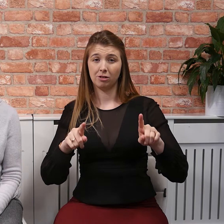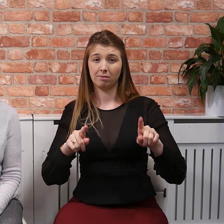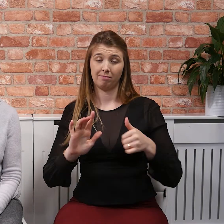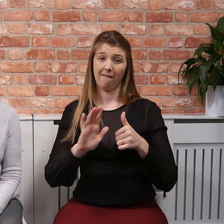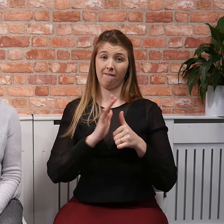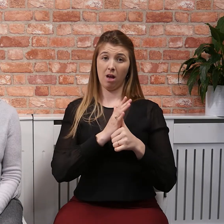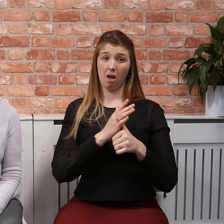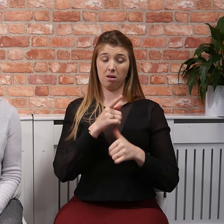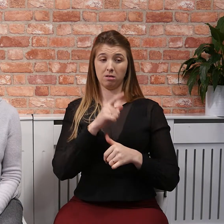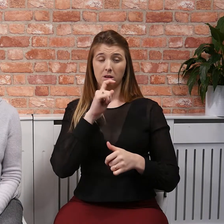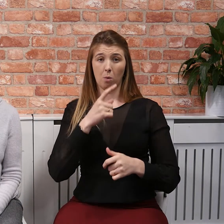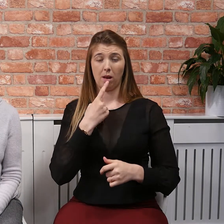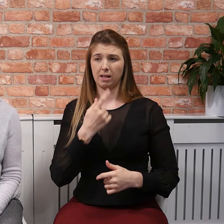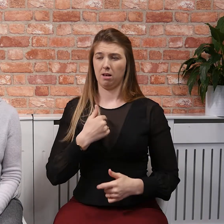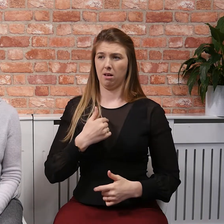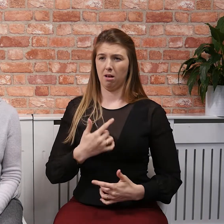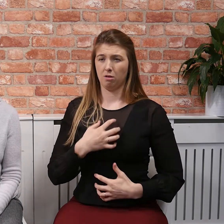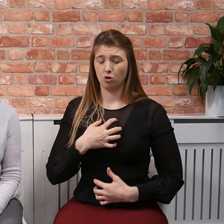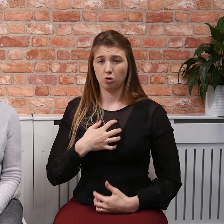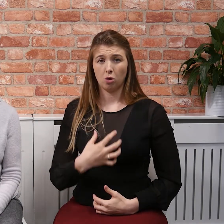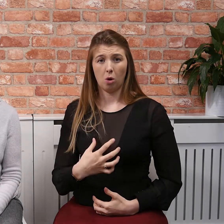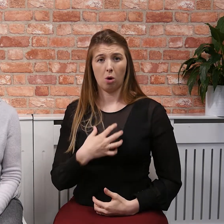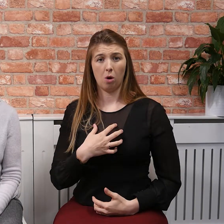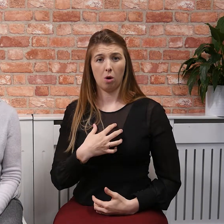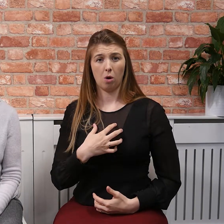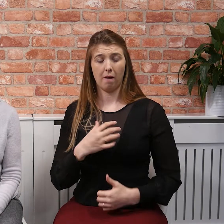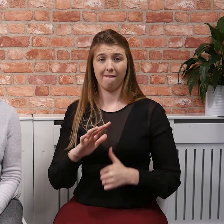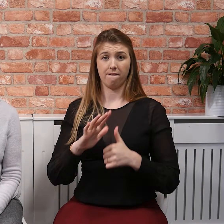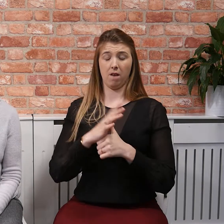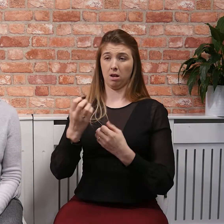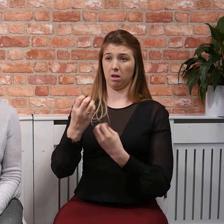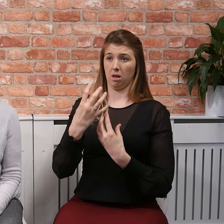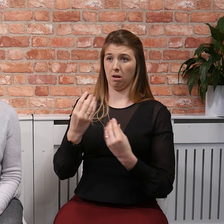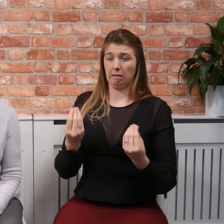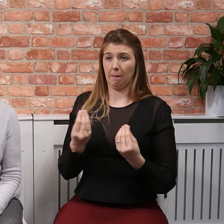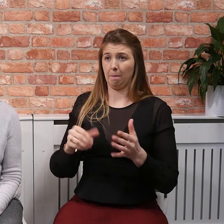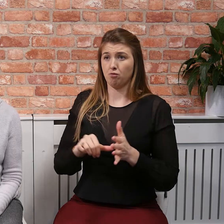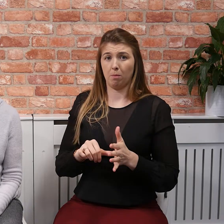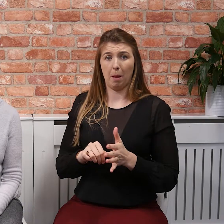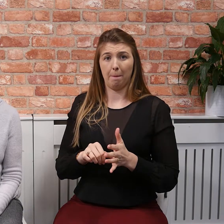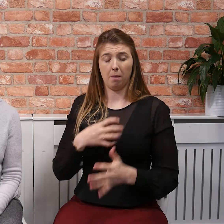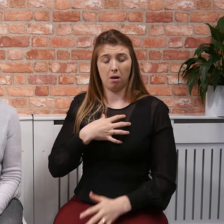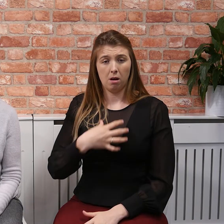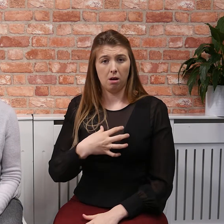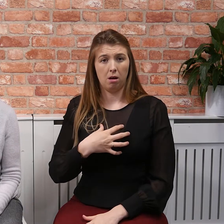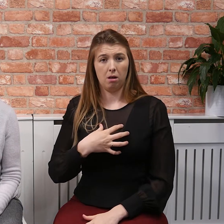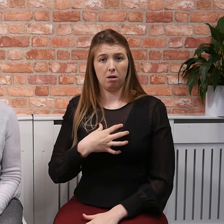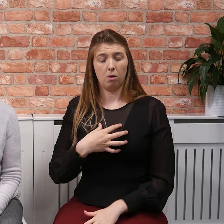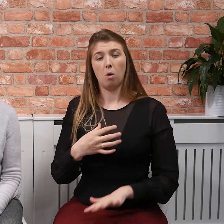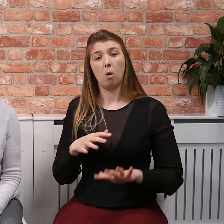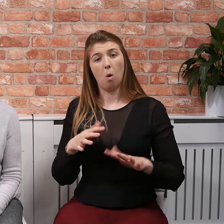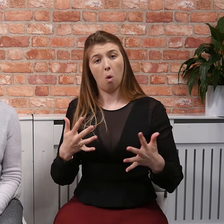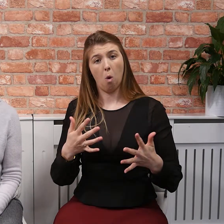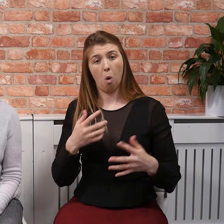shock. They're shocked when they're first told there's something the matter, or they're shocked when they